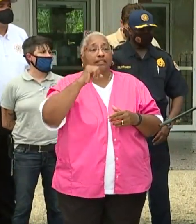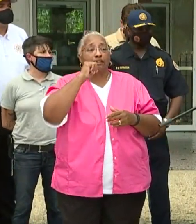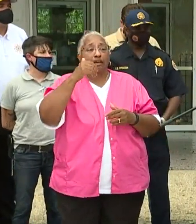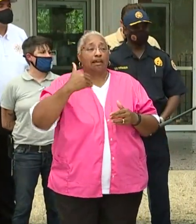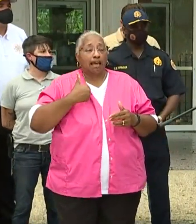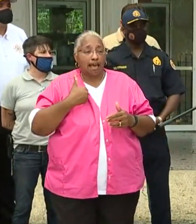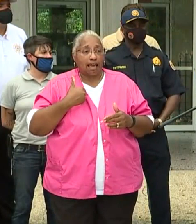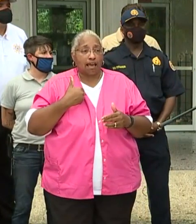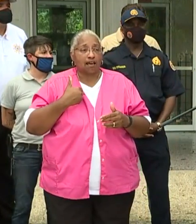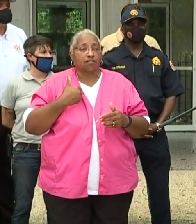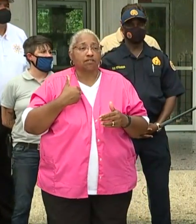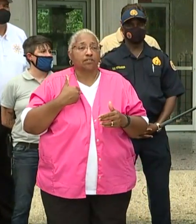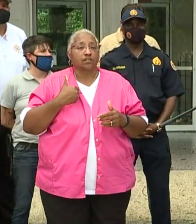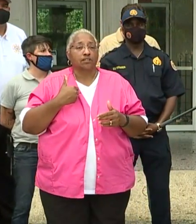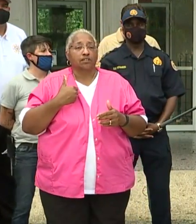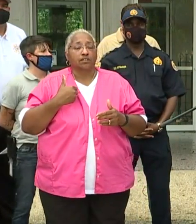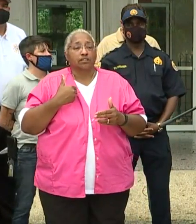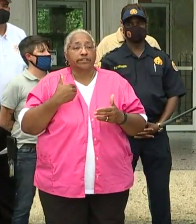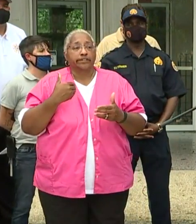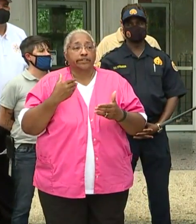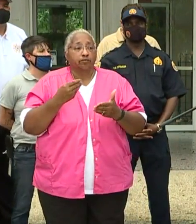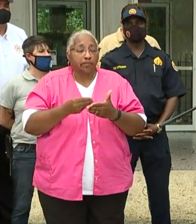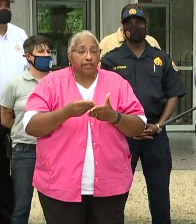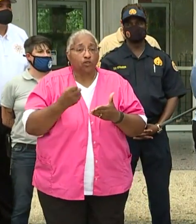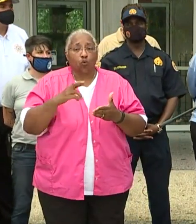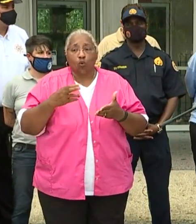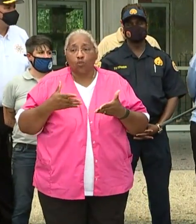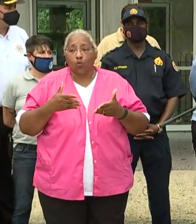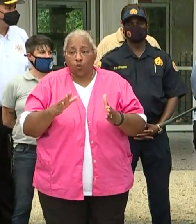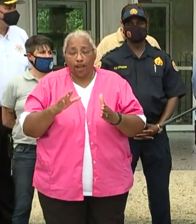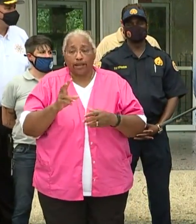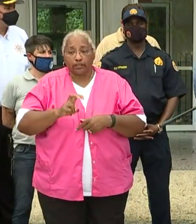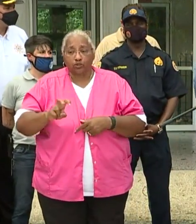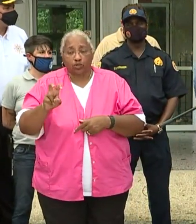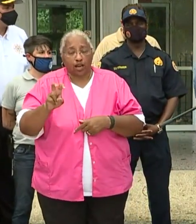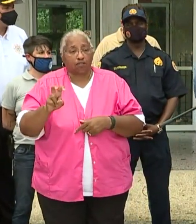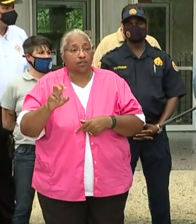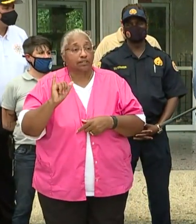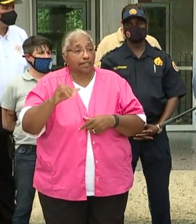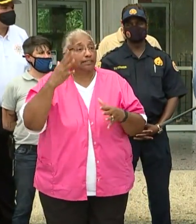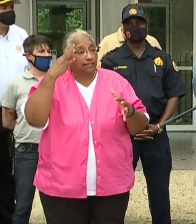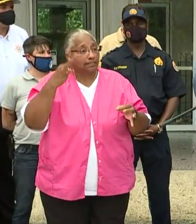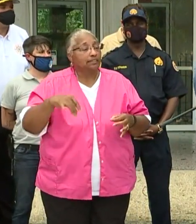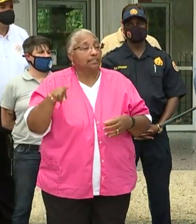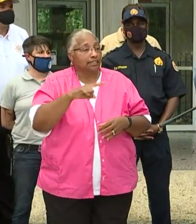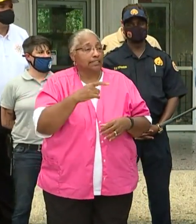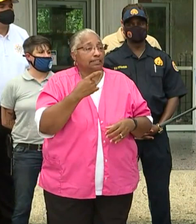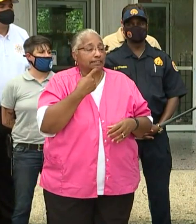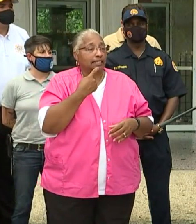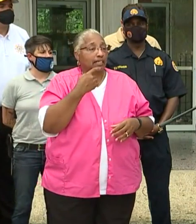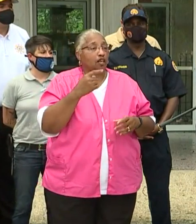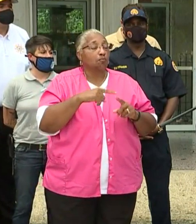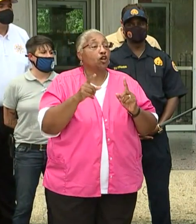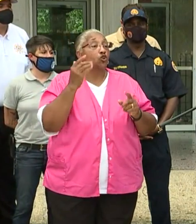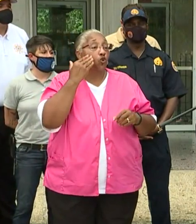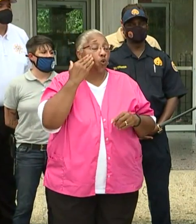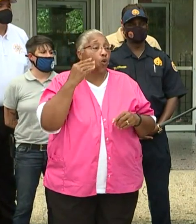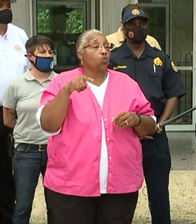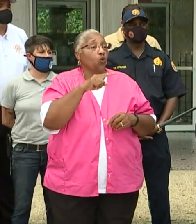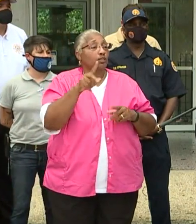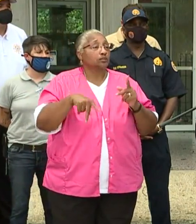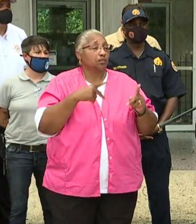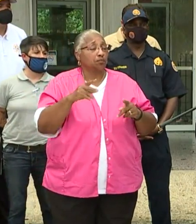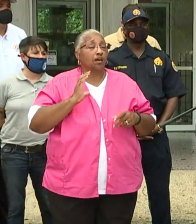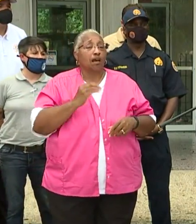means to evacuate. Those were choices that were made, but in spite of that and with that, knowing that those residents are a